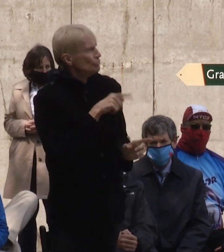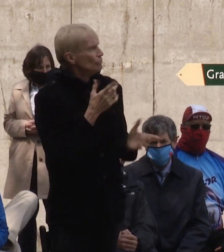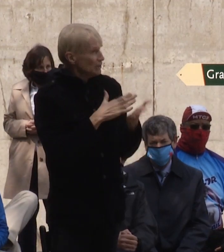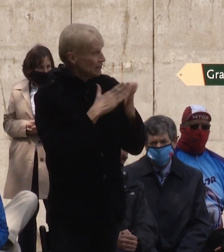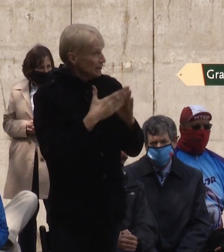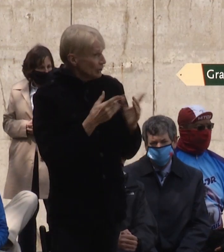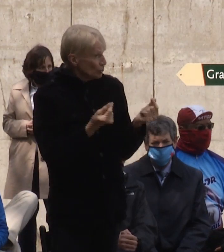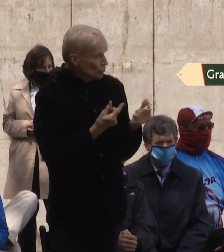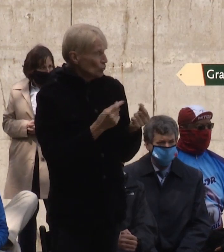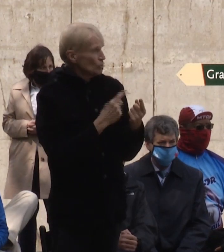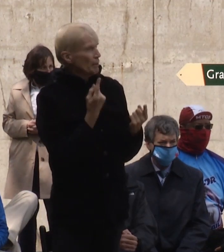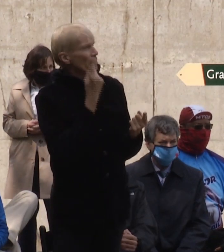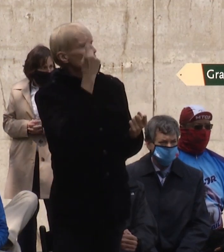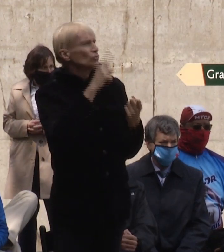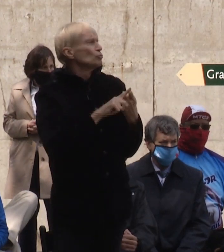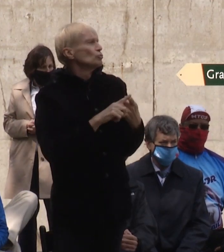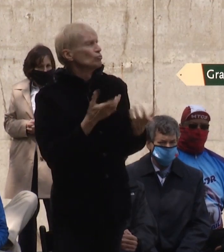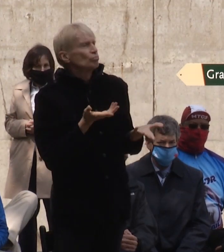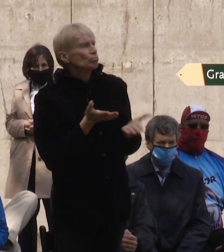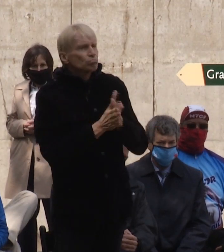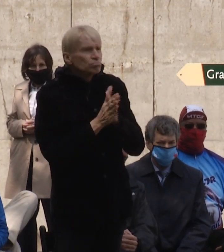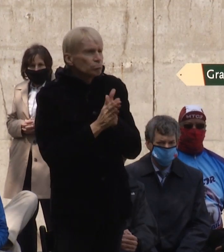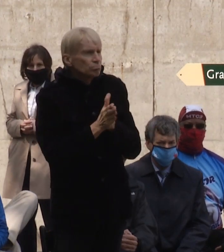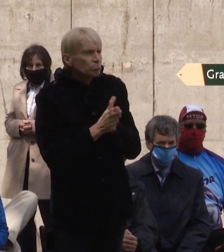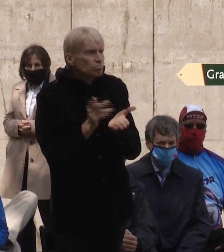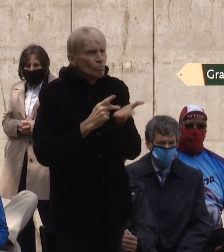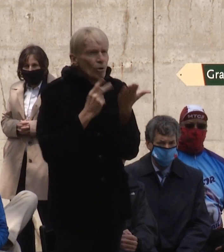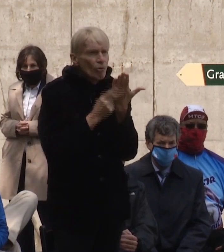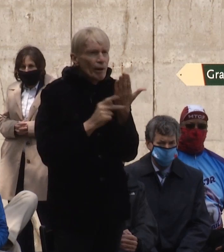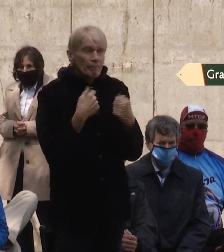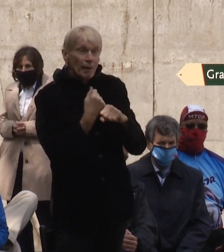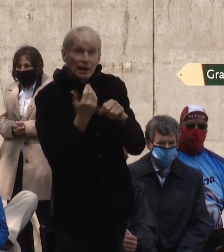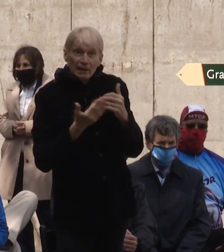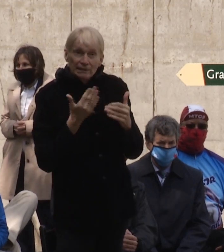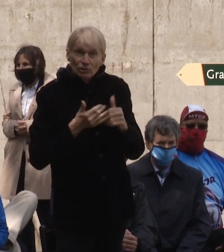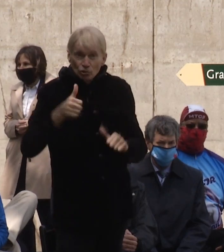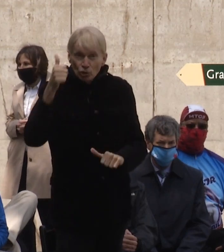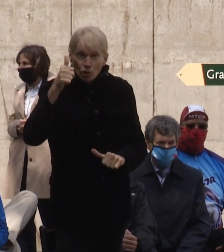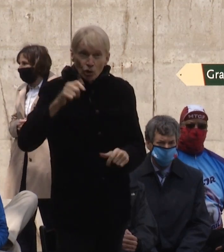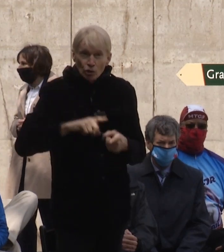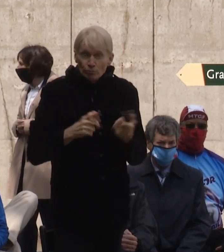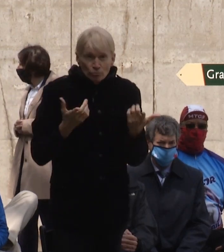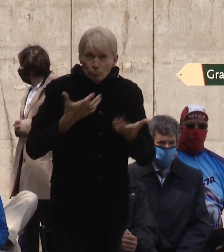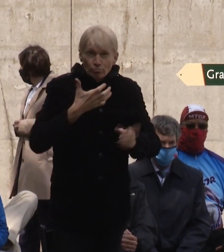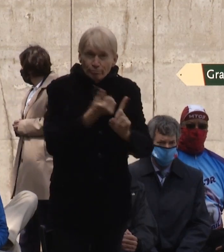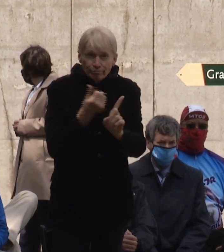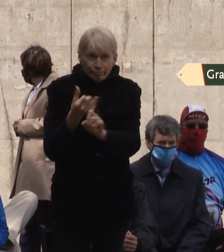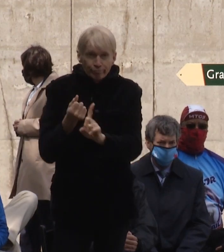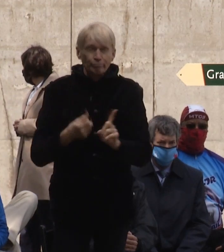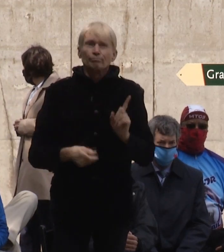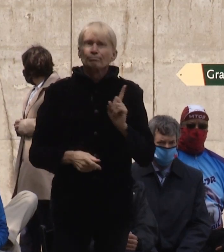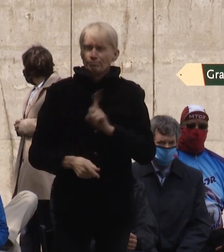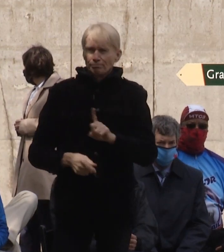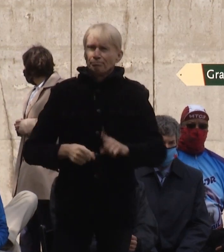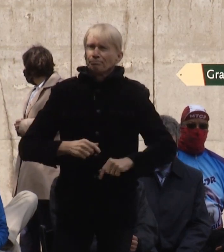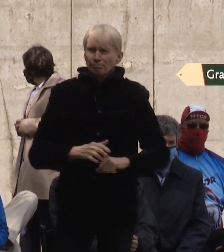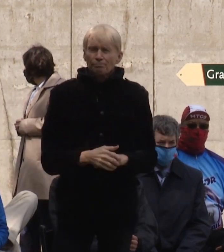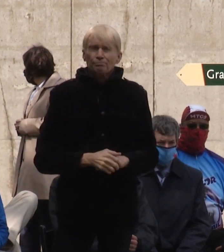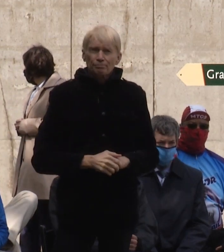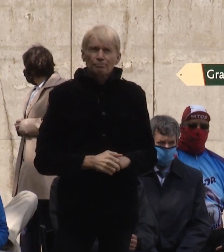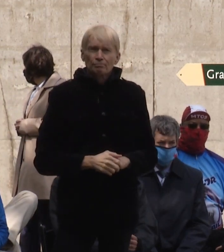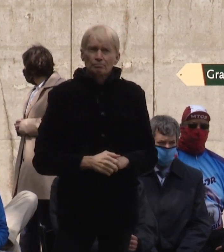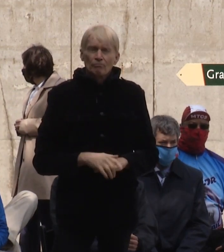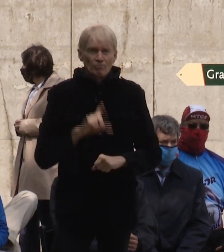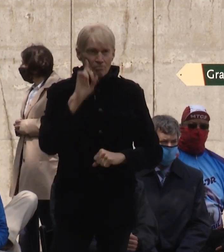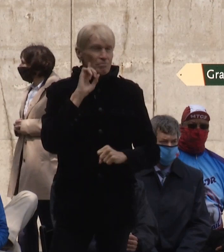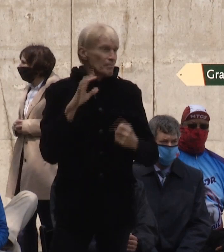anything to incentivize vaccination among city workers and making it easier for them to get their shots? Well, we have made it, I think, very